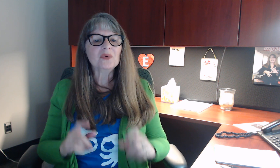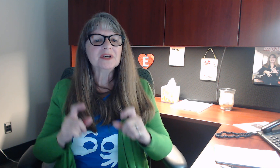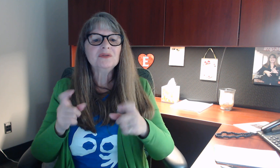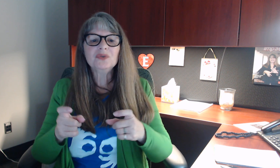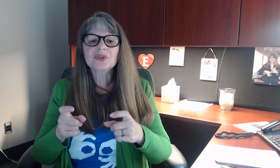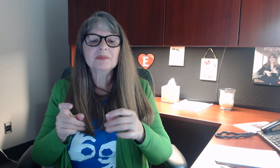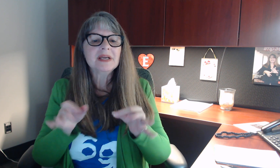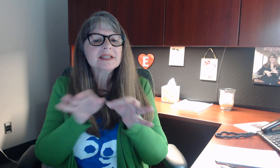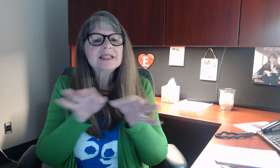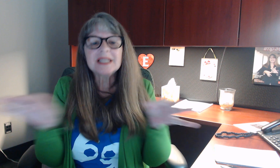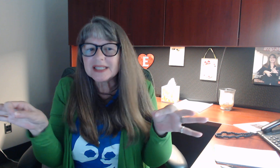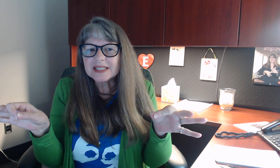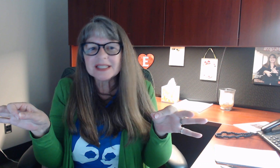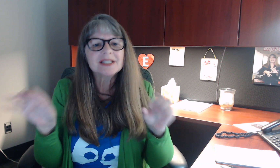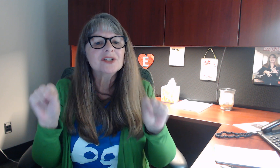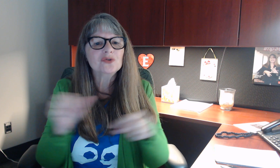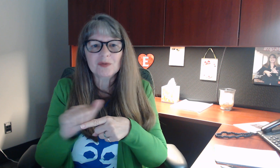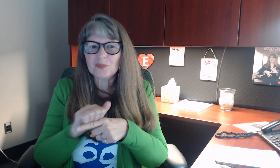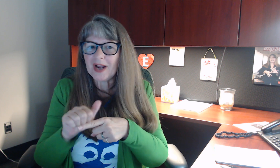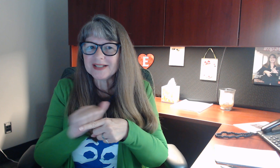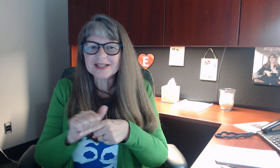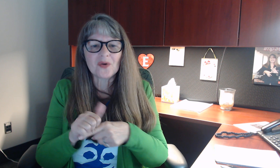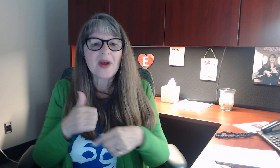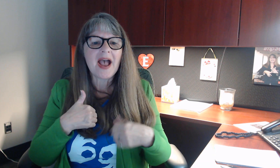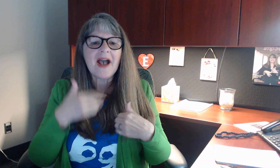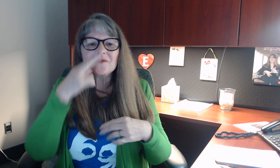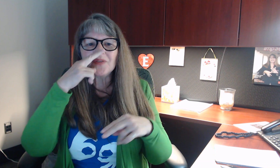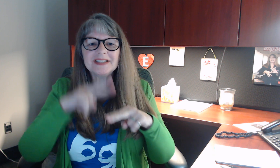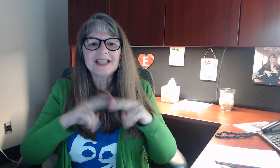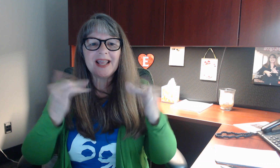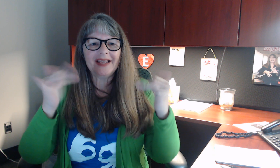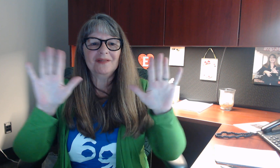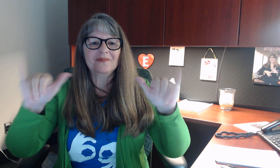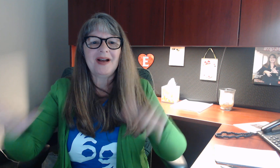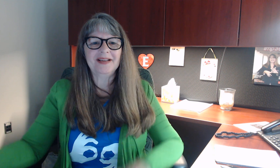I will give you some sentences that you can practice. So have fun today. Bye.